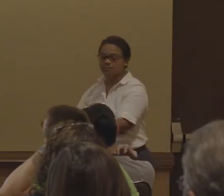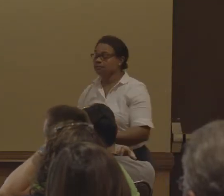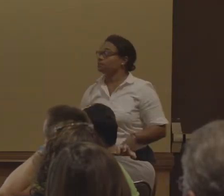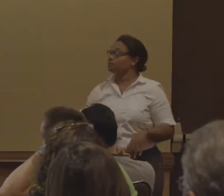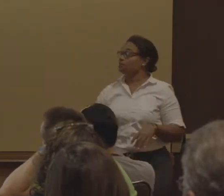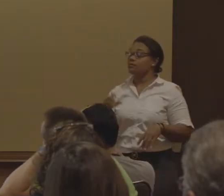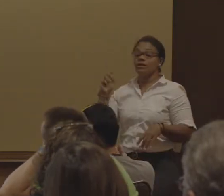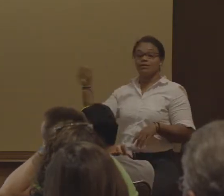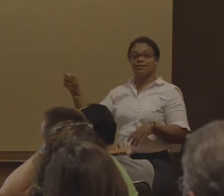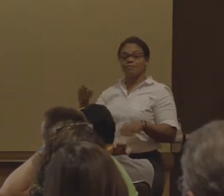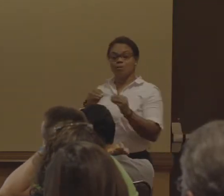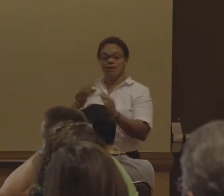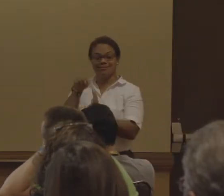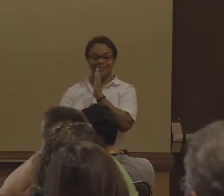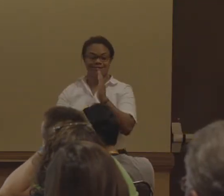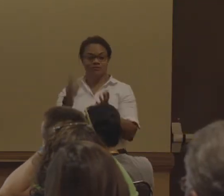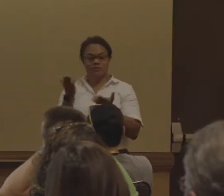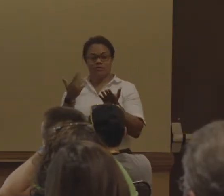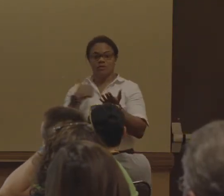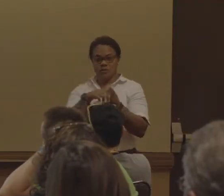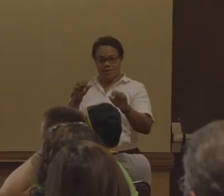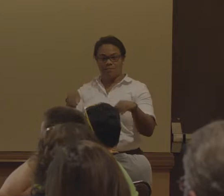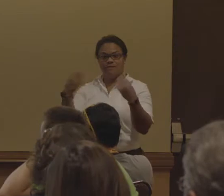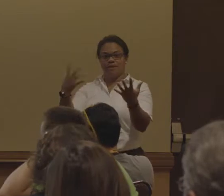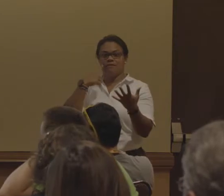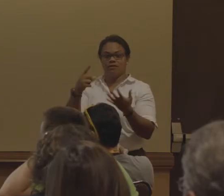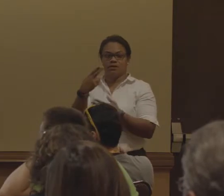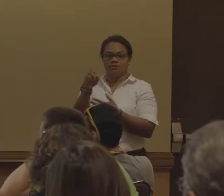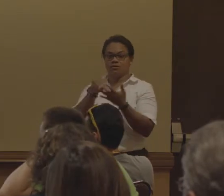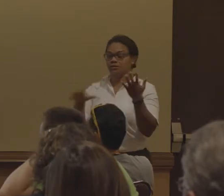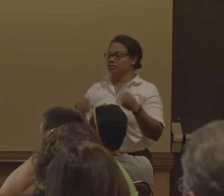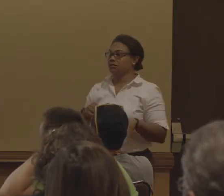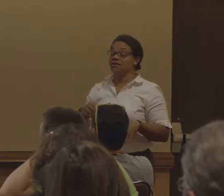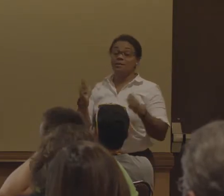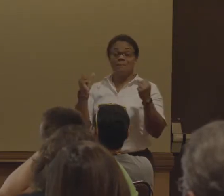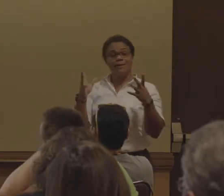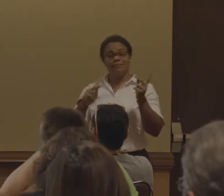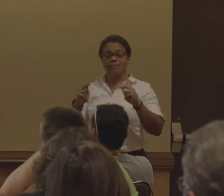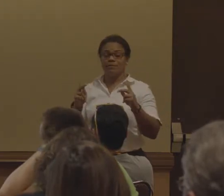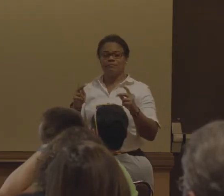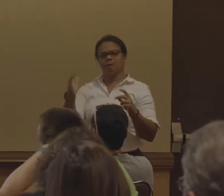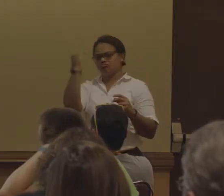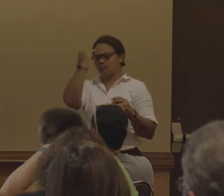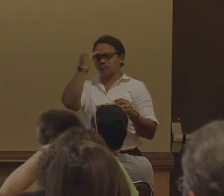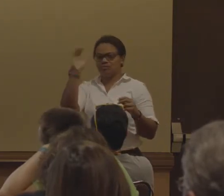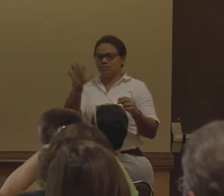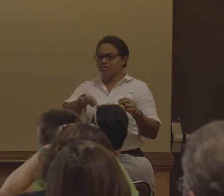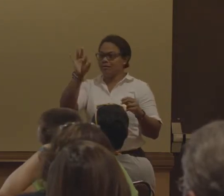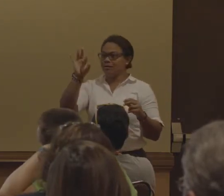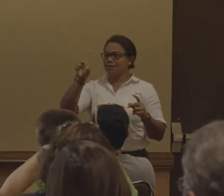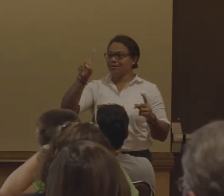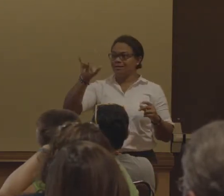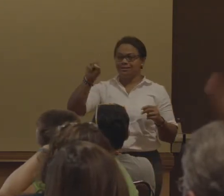these are those intensive services that we can provide for those, students that are in high school. A lot of folks are familiar with Discovery, you might know